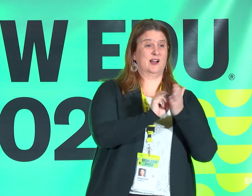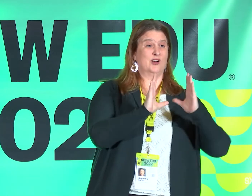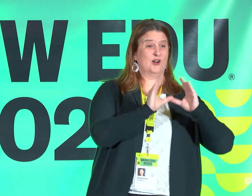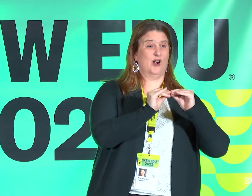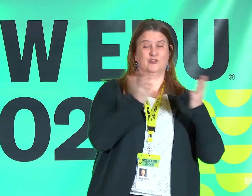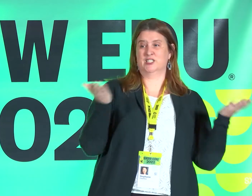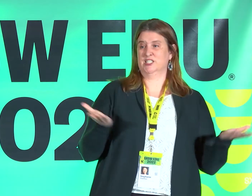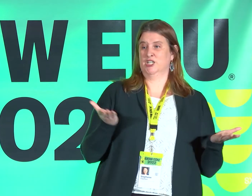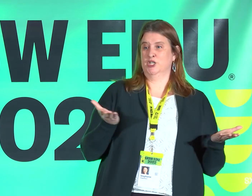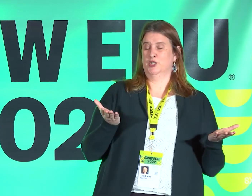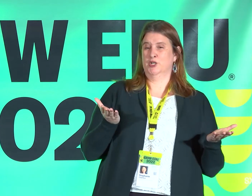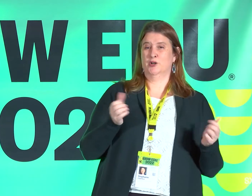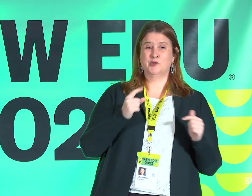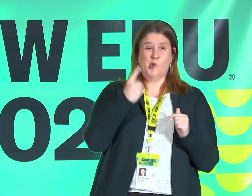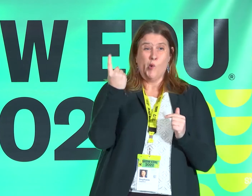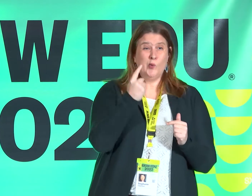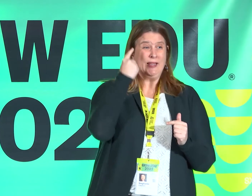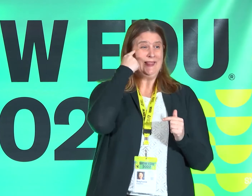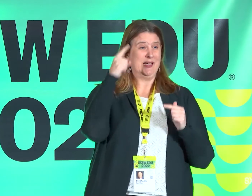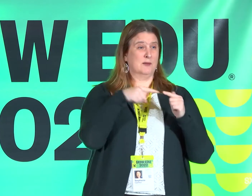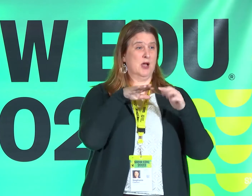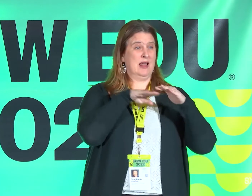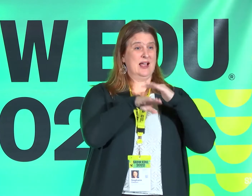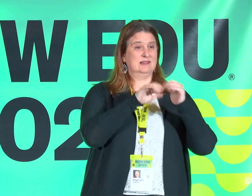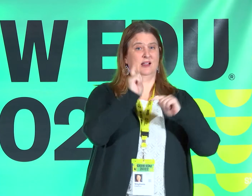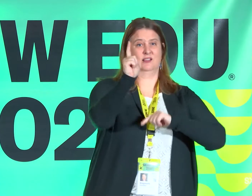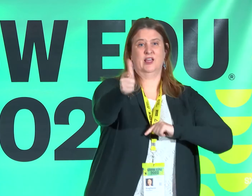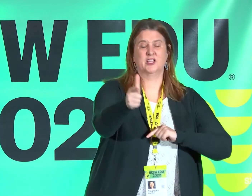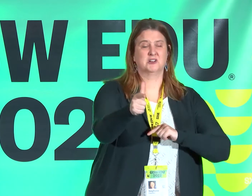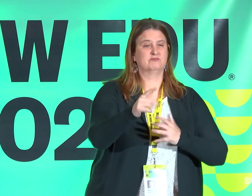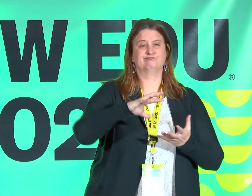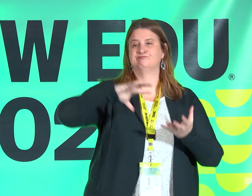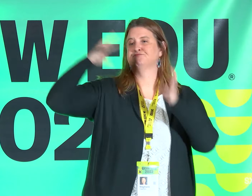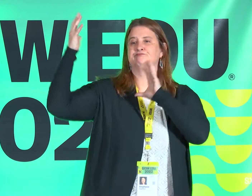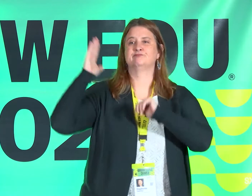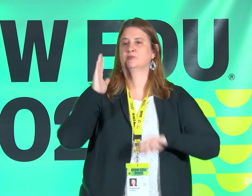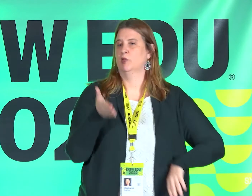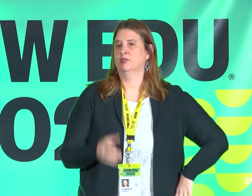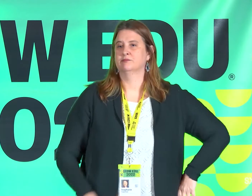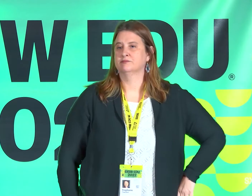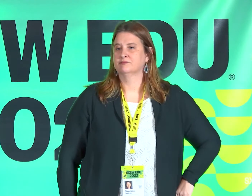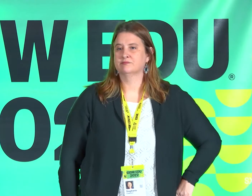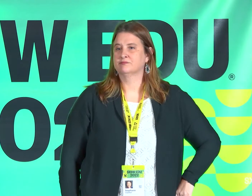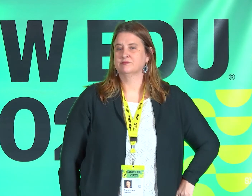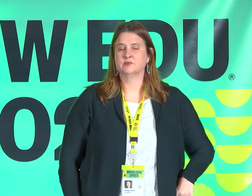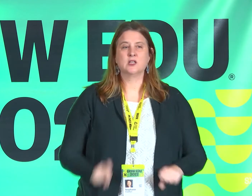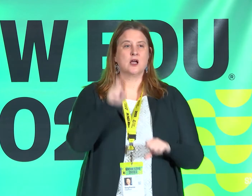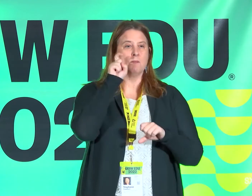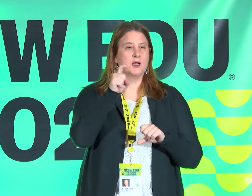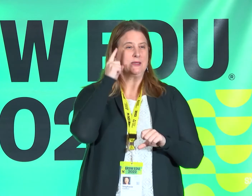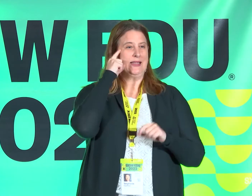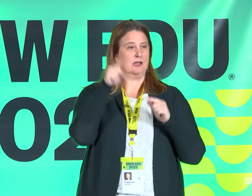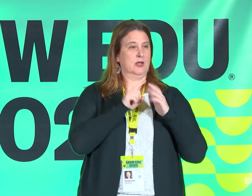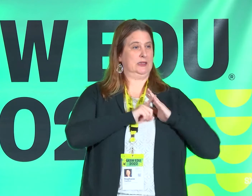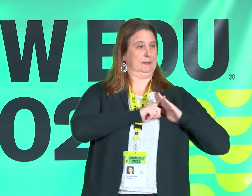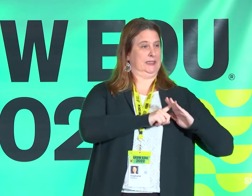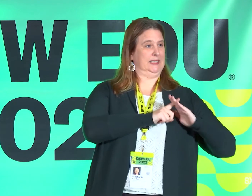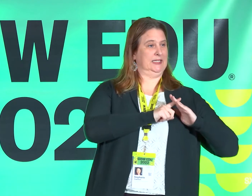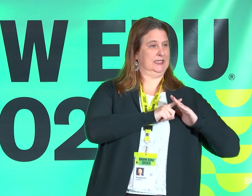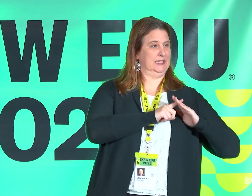If you design, for example, the conference here, if we're only thinking about access after the fact and it's reactionary, things will go sideways. We've got to think